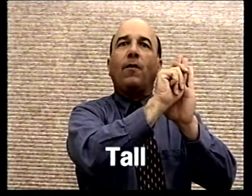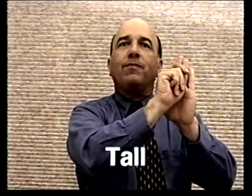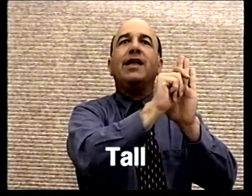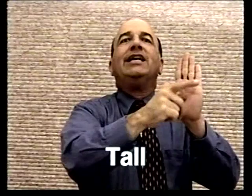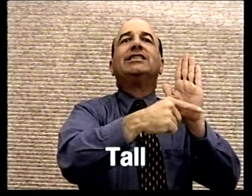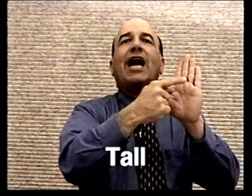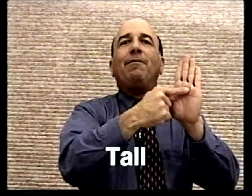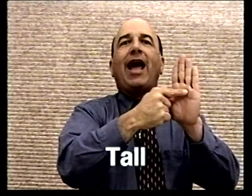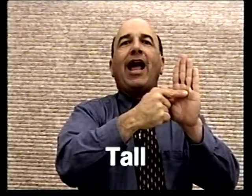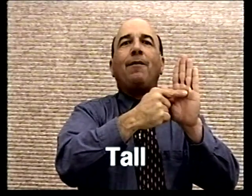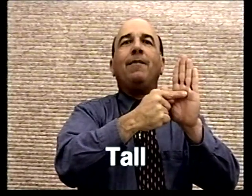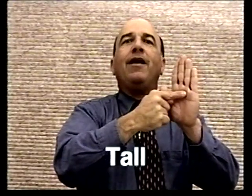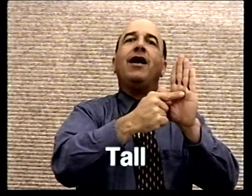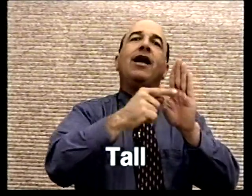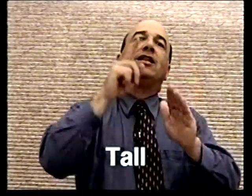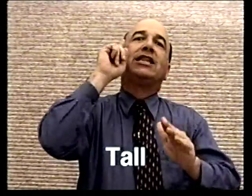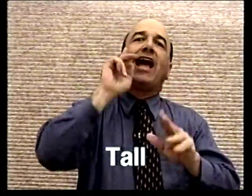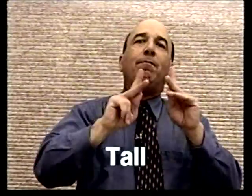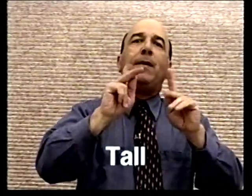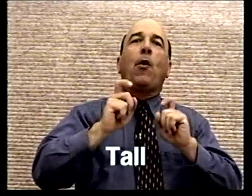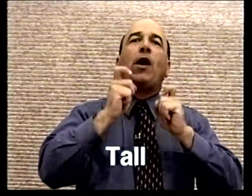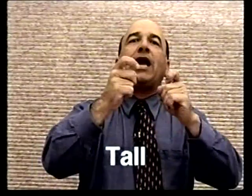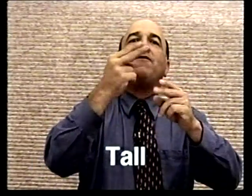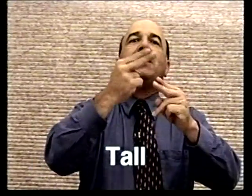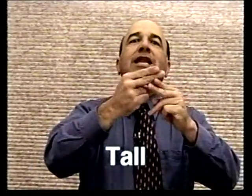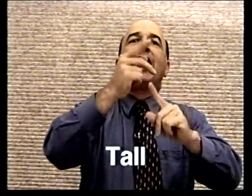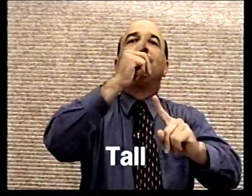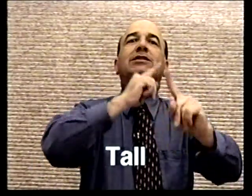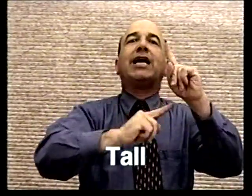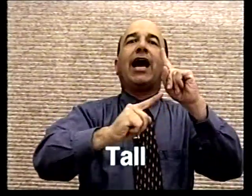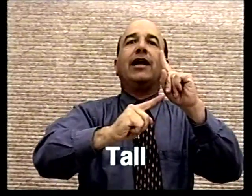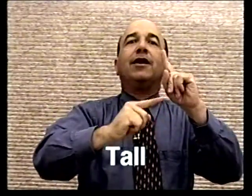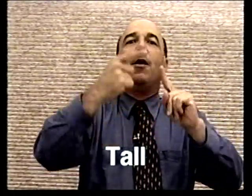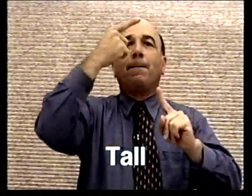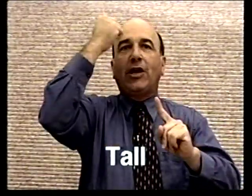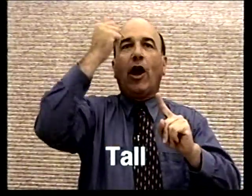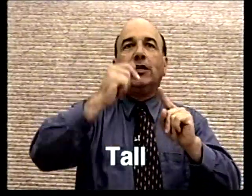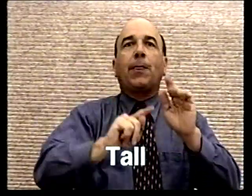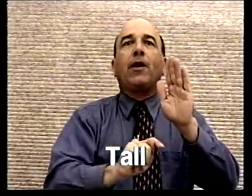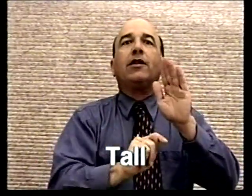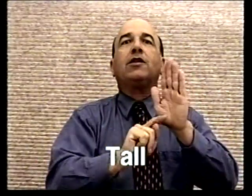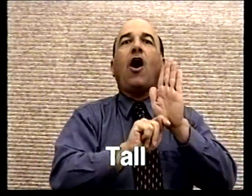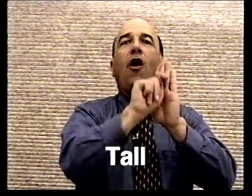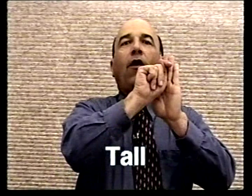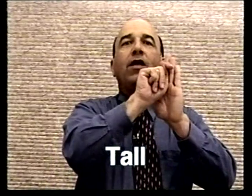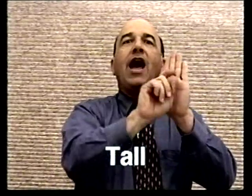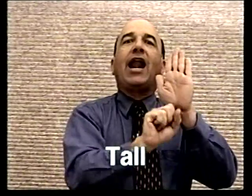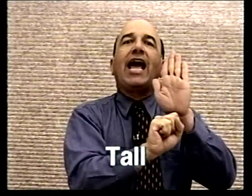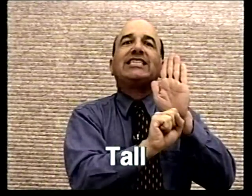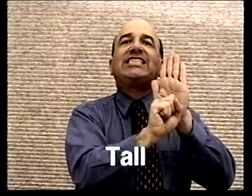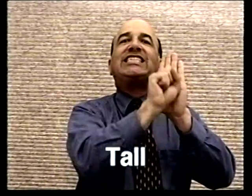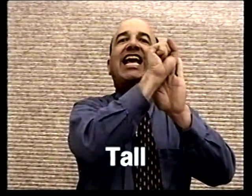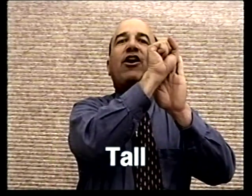tall. Sometimes deaf people are given name sign because they are tall, like